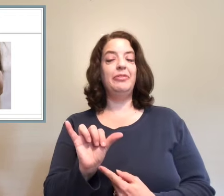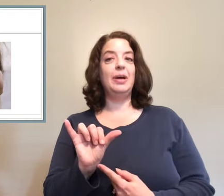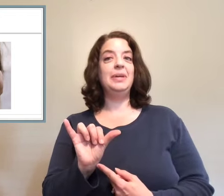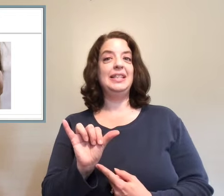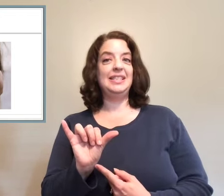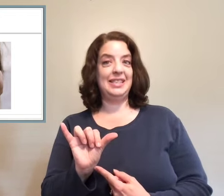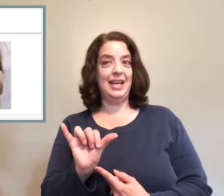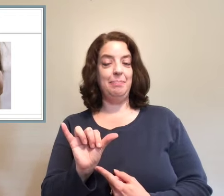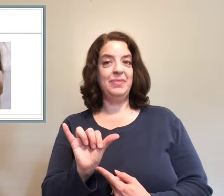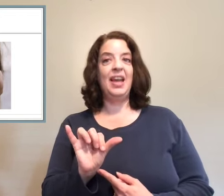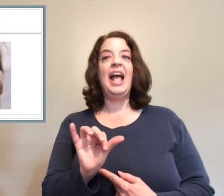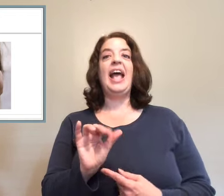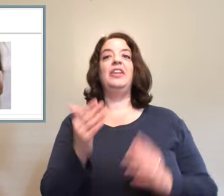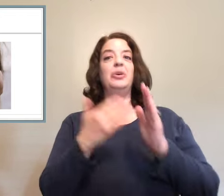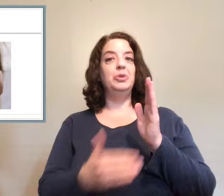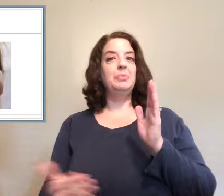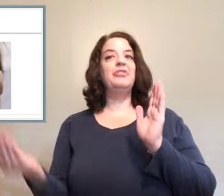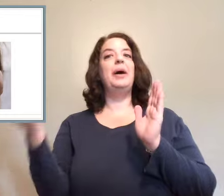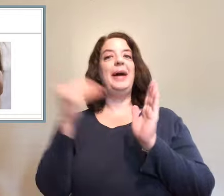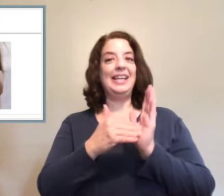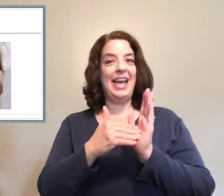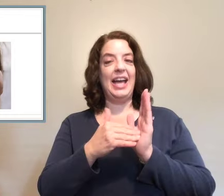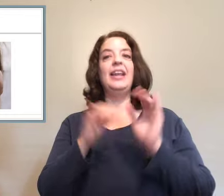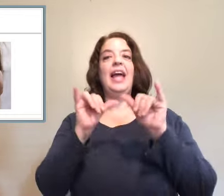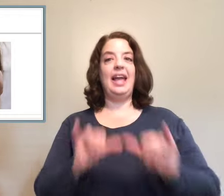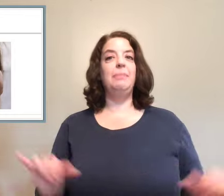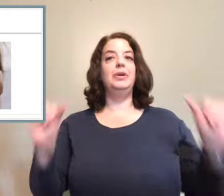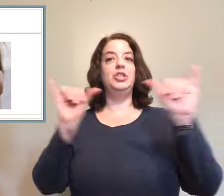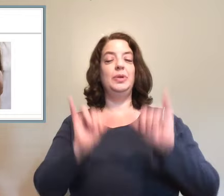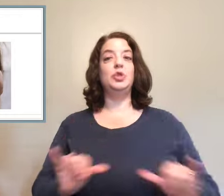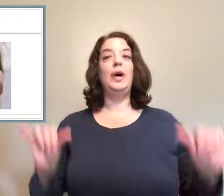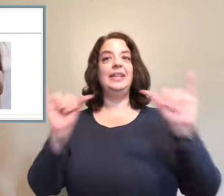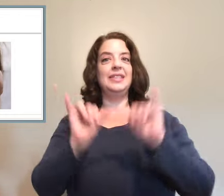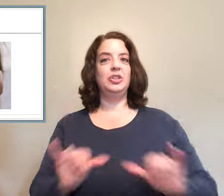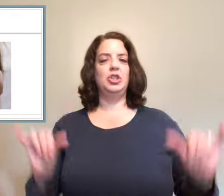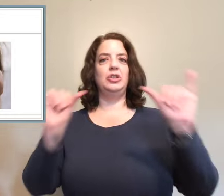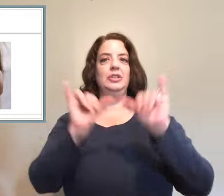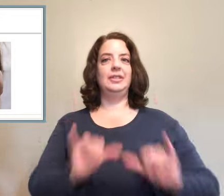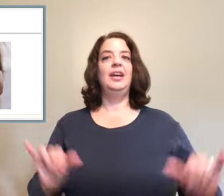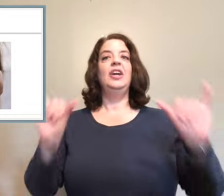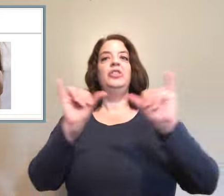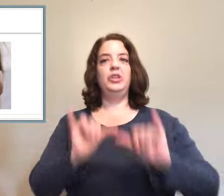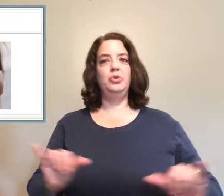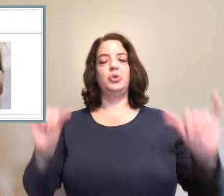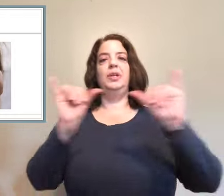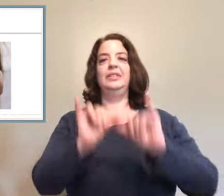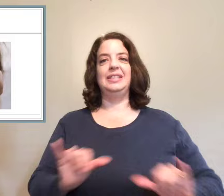from the same and the movement from again and do it twice in circles. The usual, the